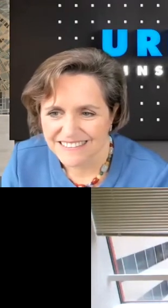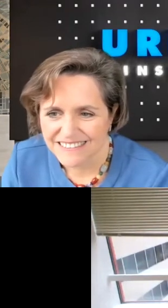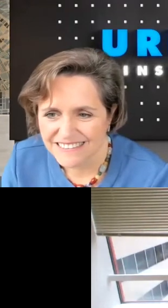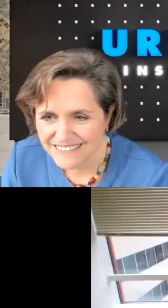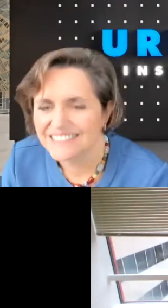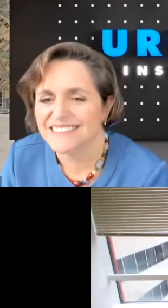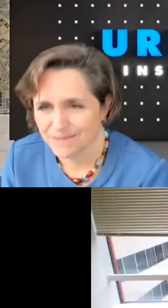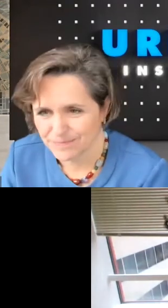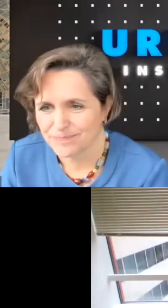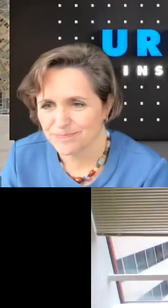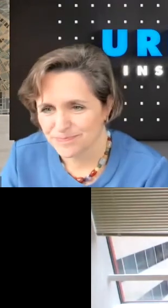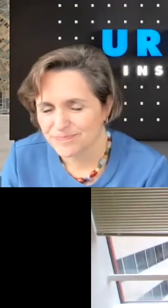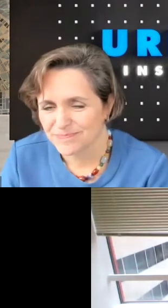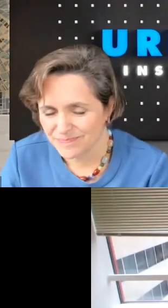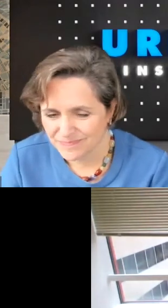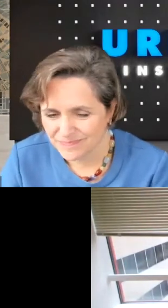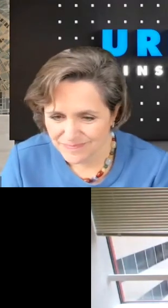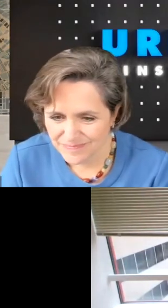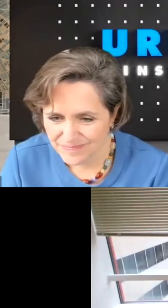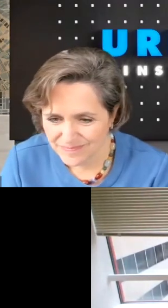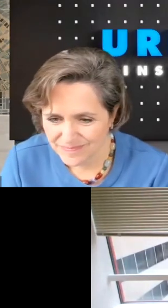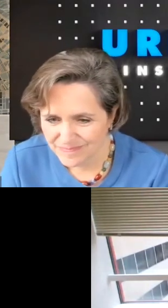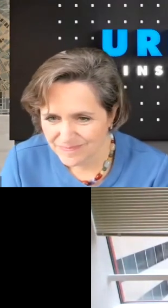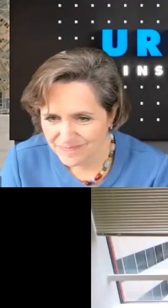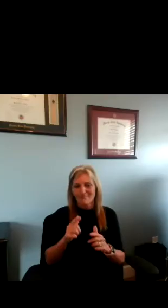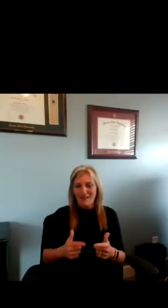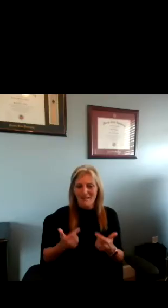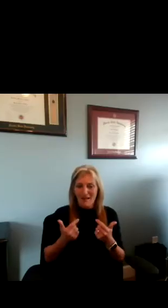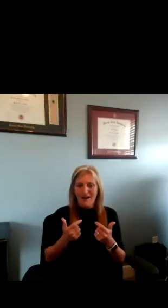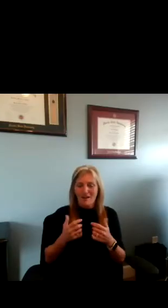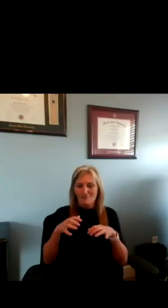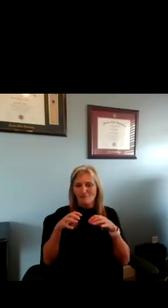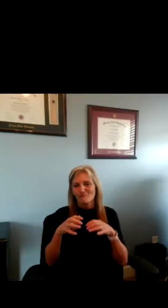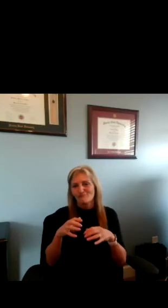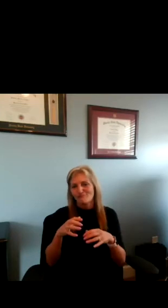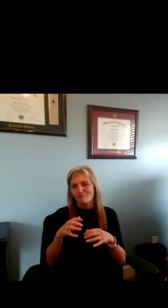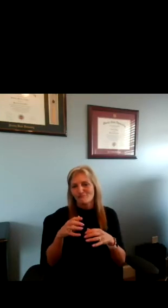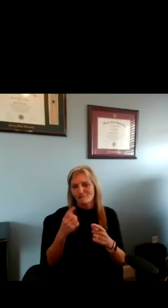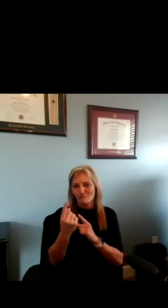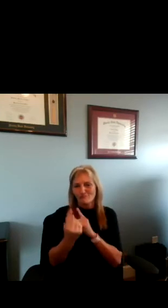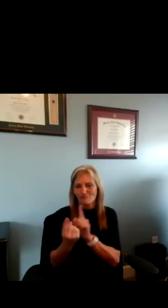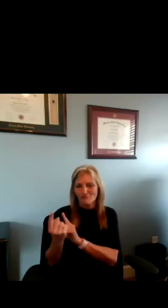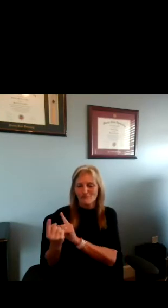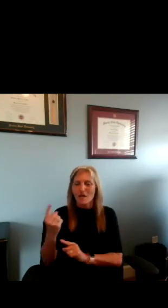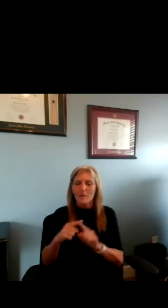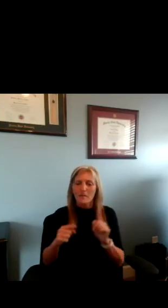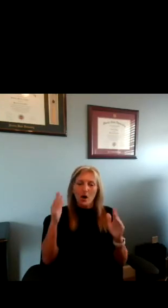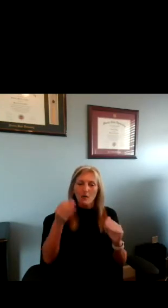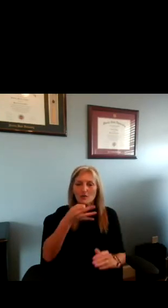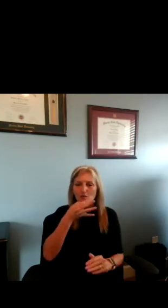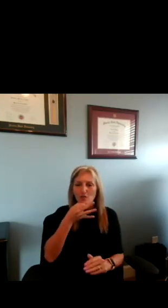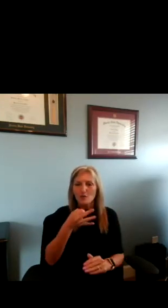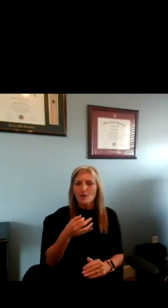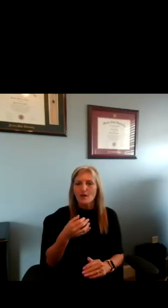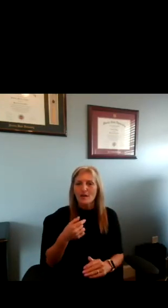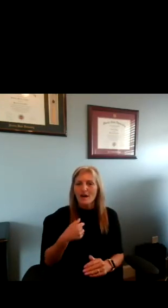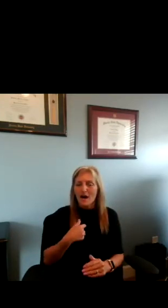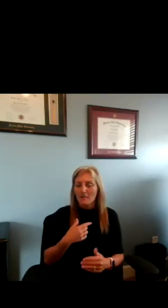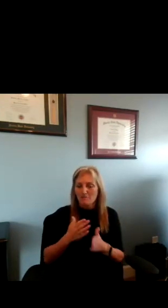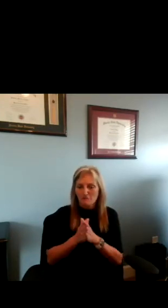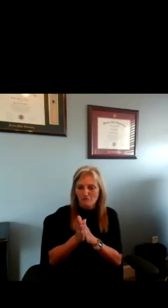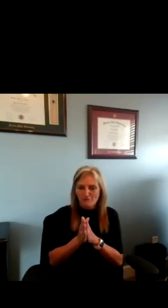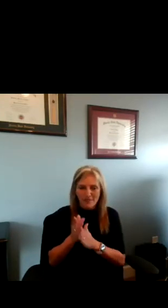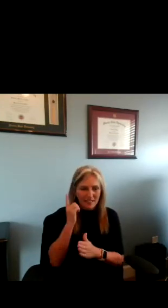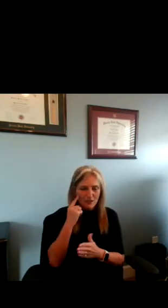that we can't be together, but hopefully soon on behalf of the Arnold Ventures criminal justice team. And I'm really eager to hear